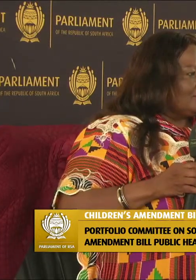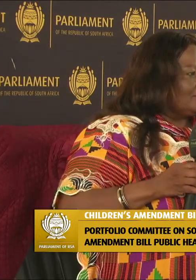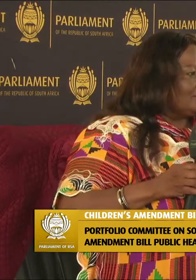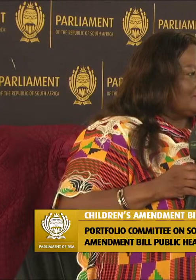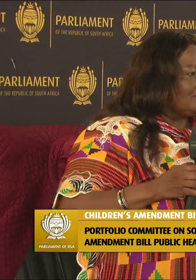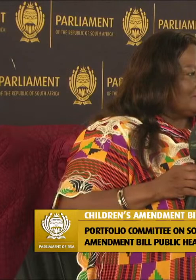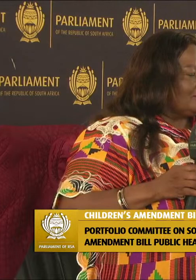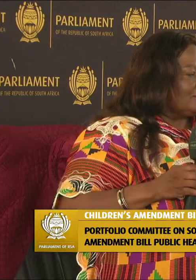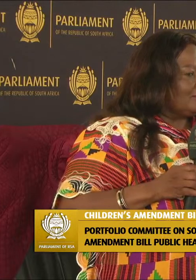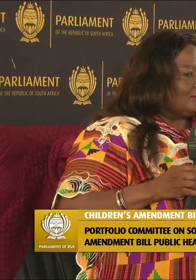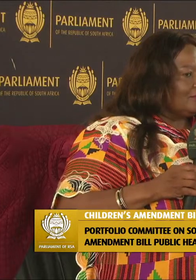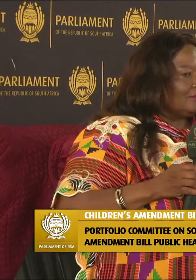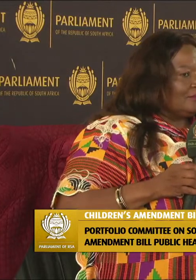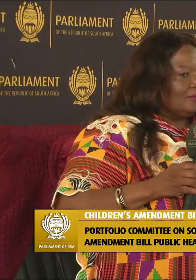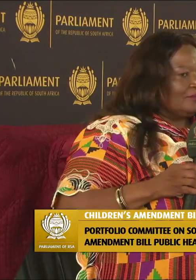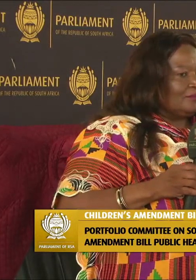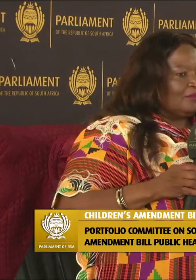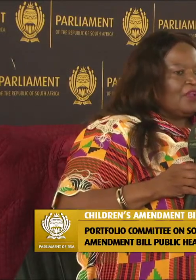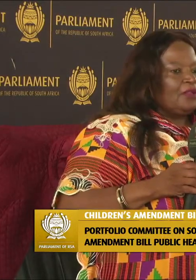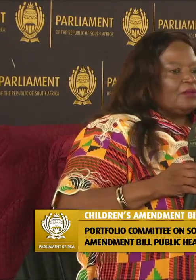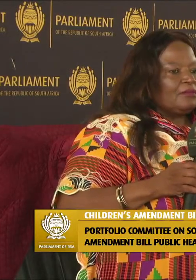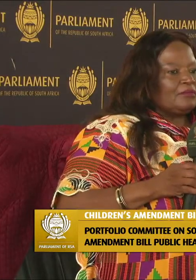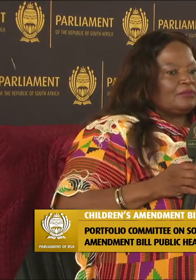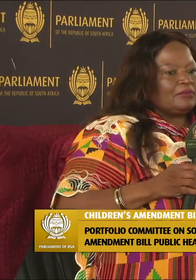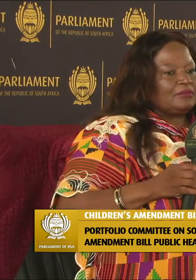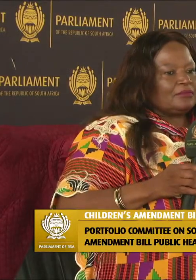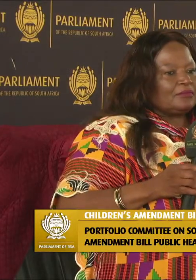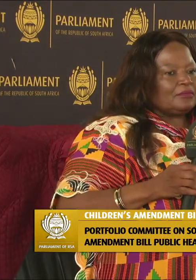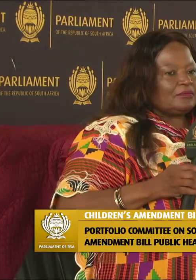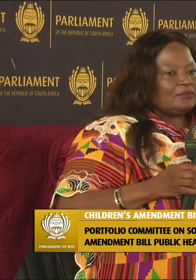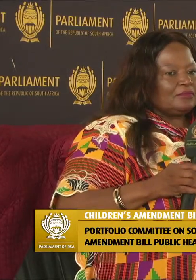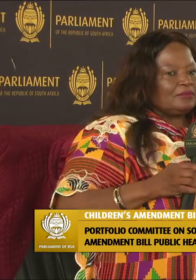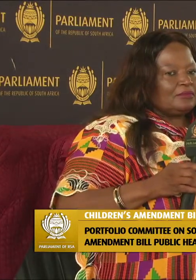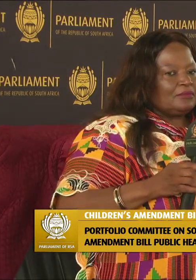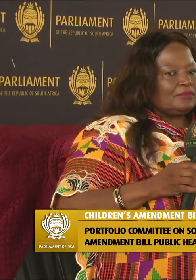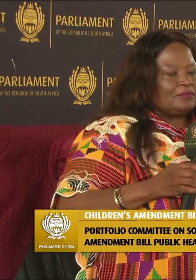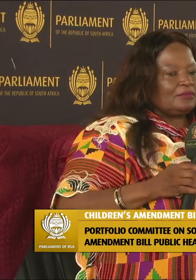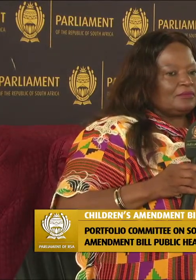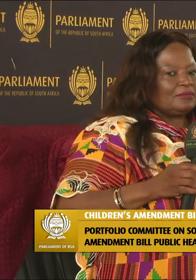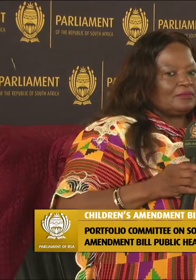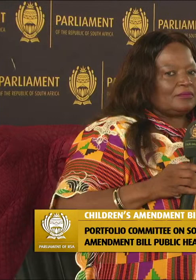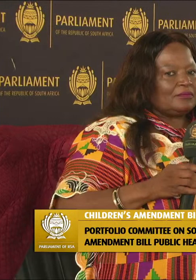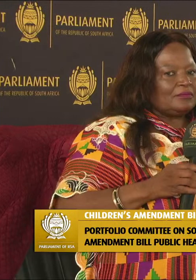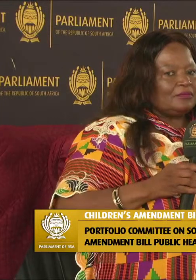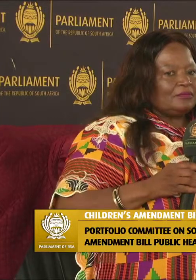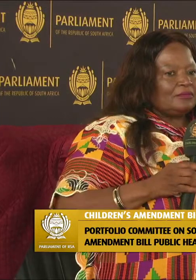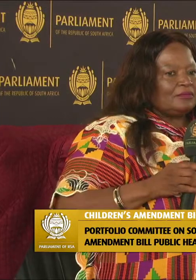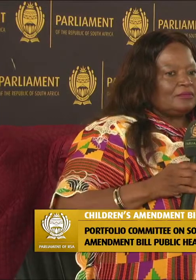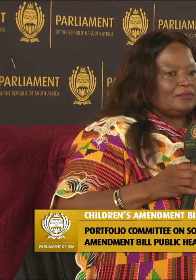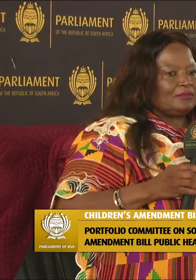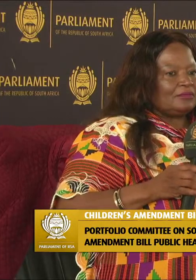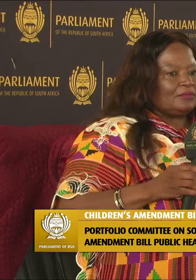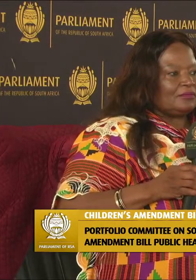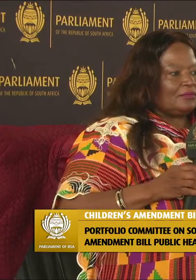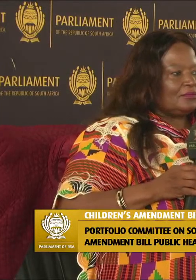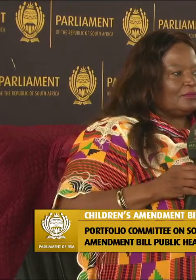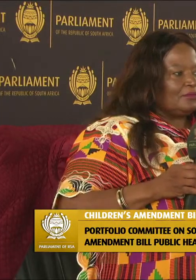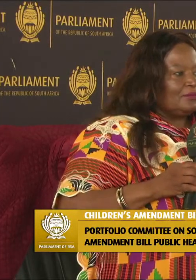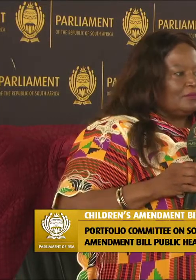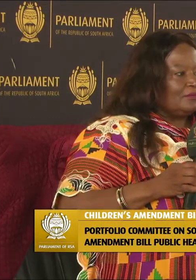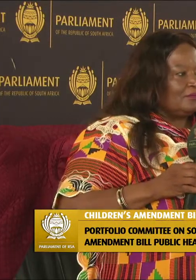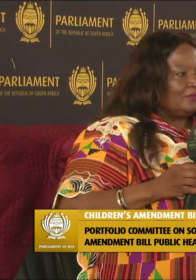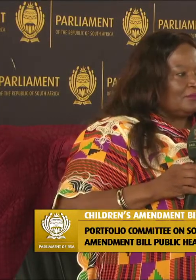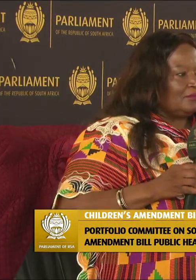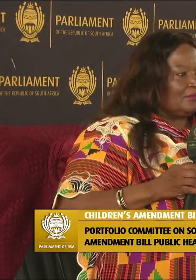but please do smile. So after we've taken all your points, we'll take them back to Parliament, discuss